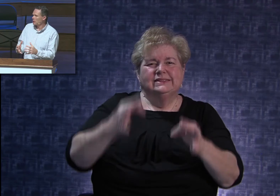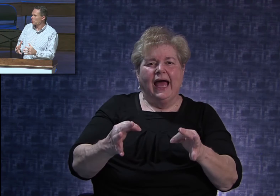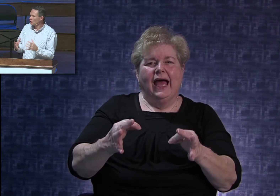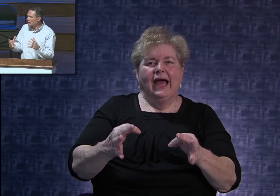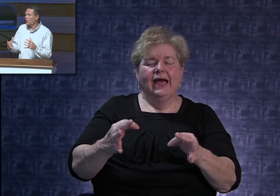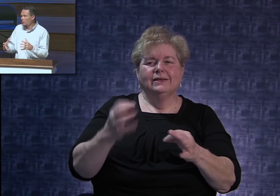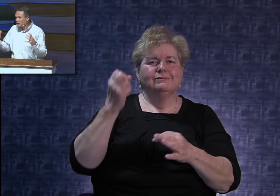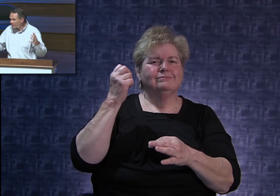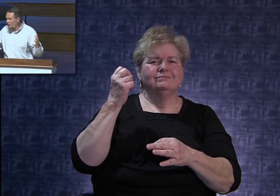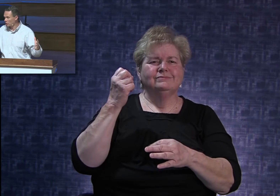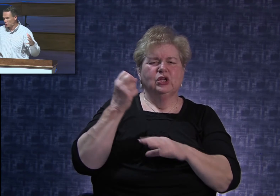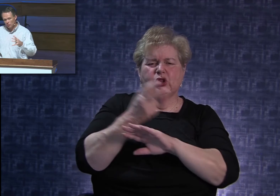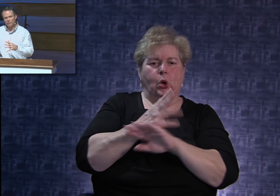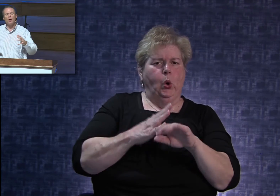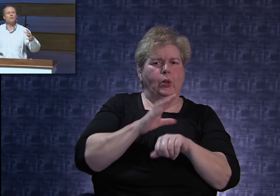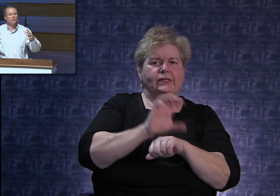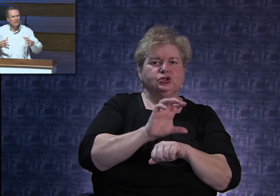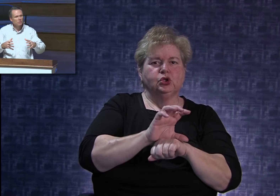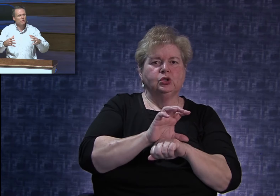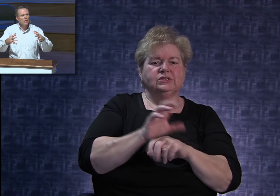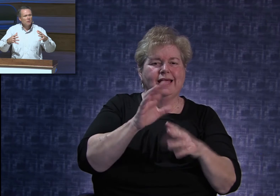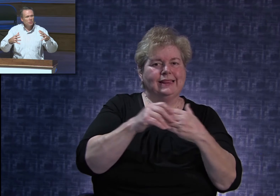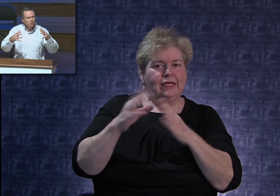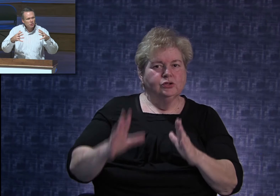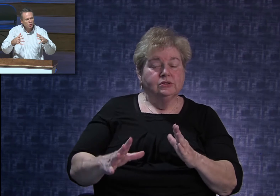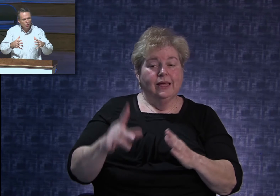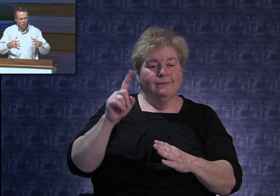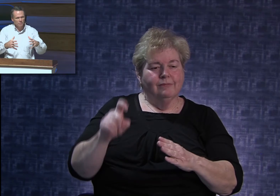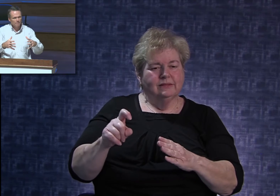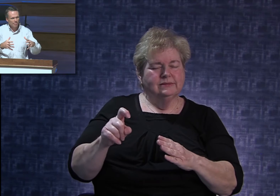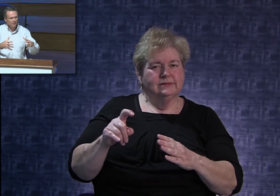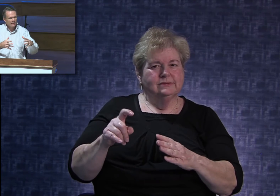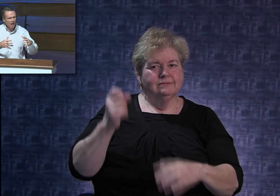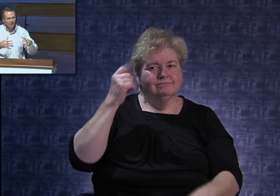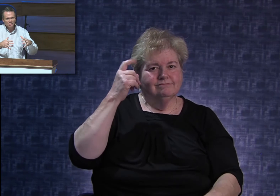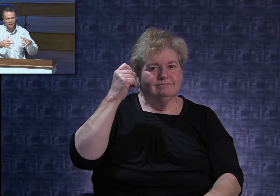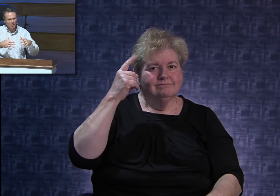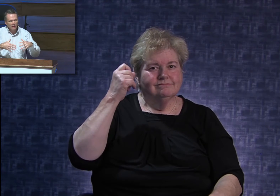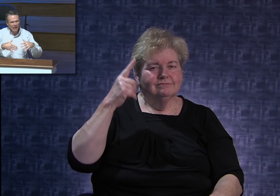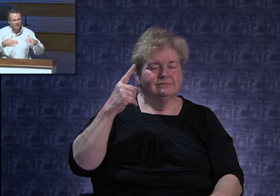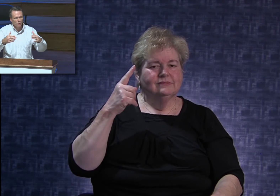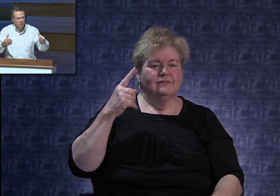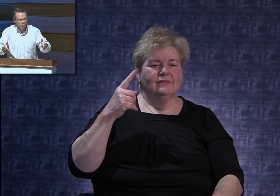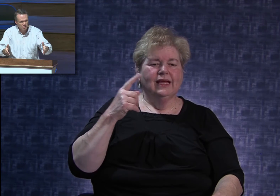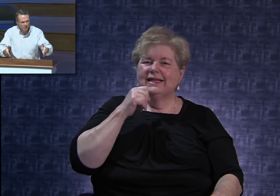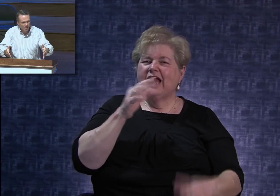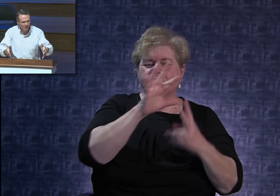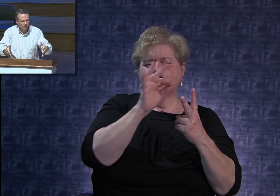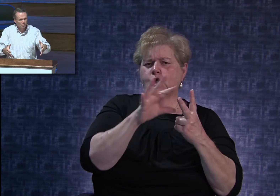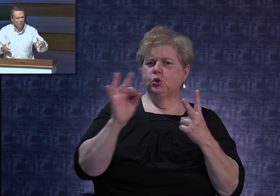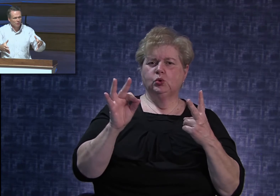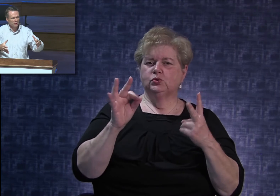debate among very early church fathers and leaders to discern, okay, not elect which books